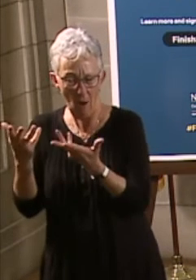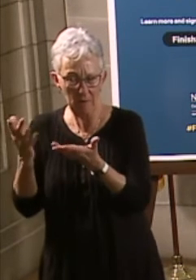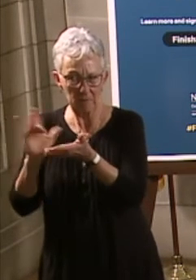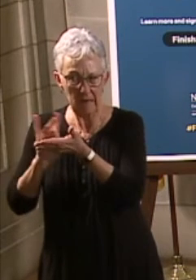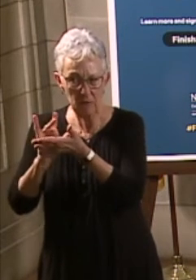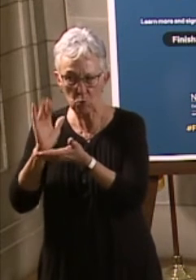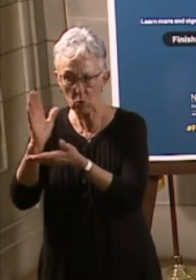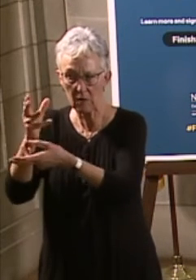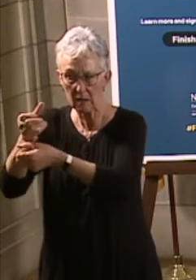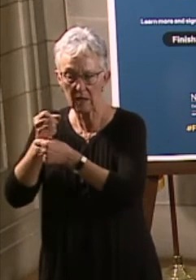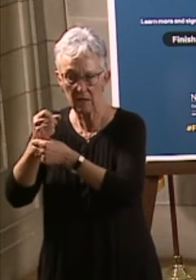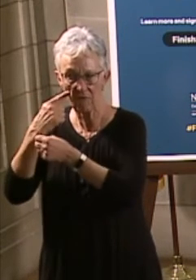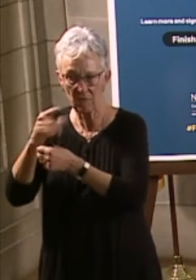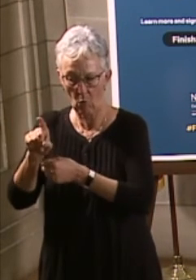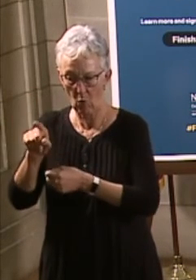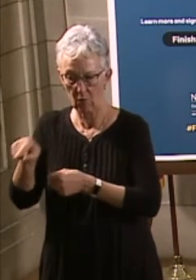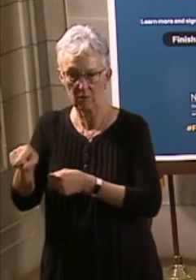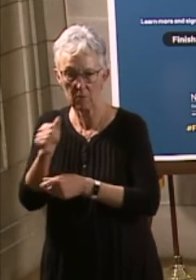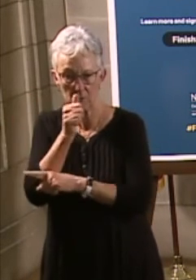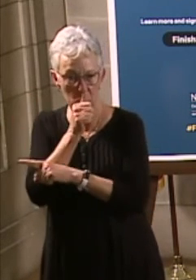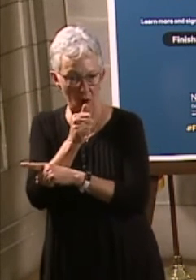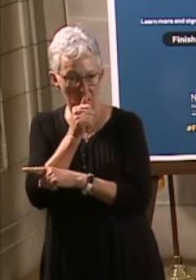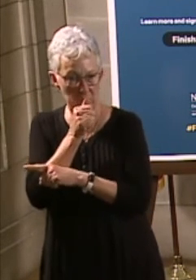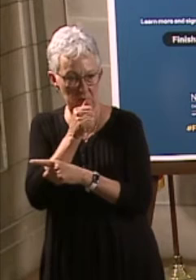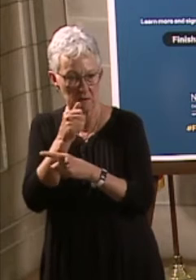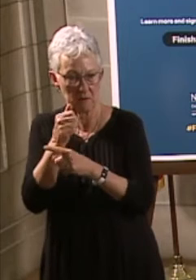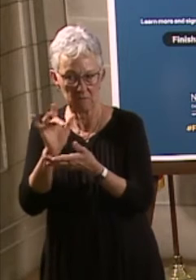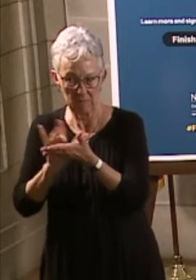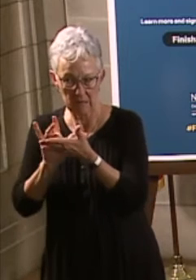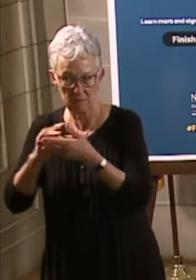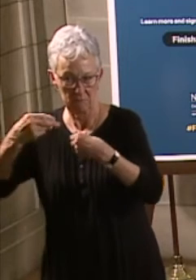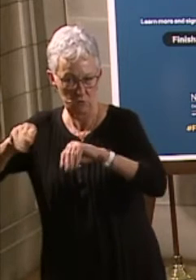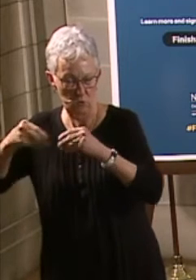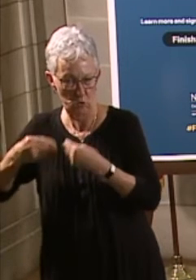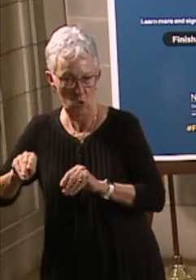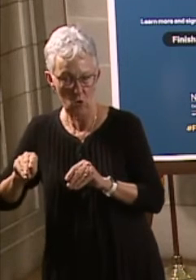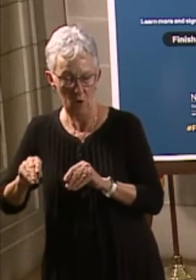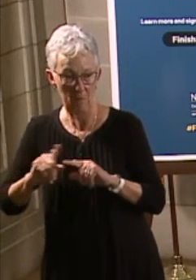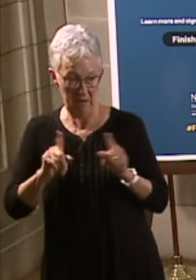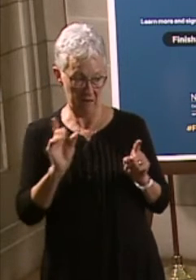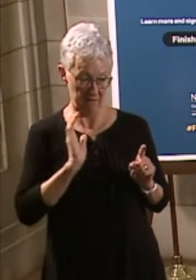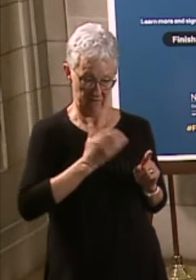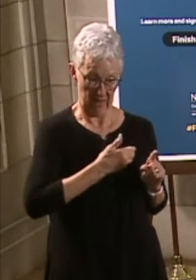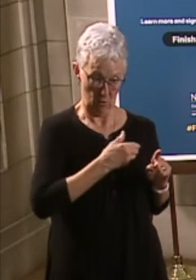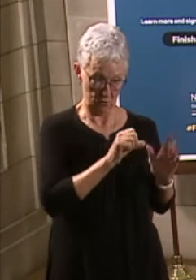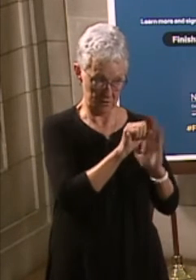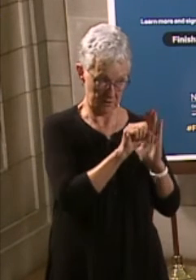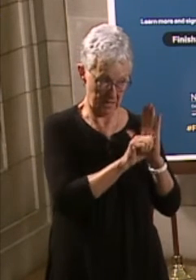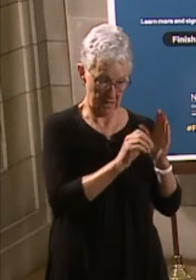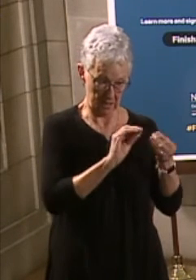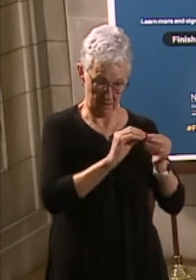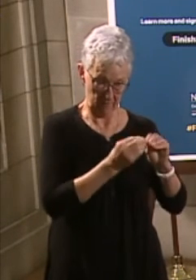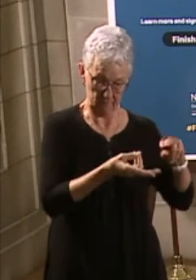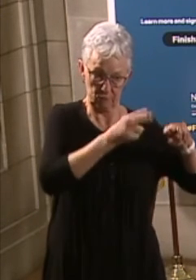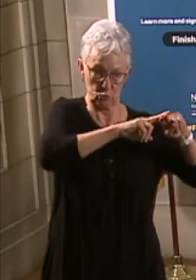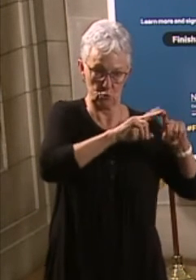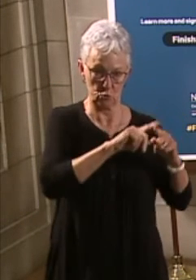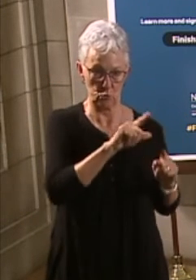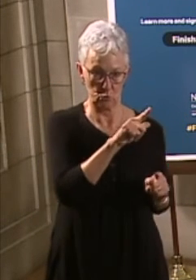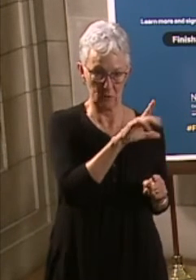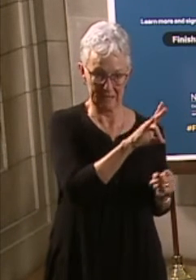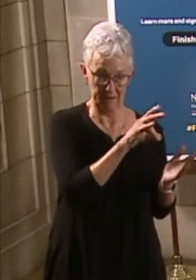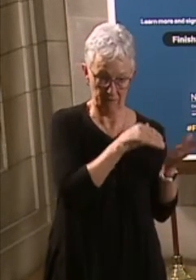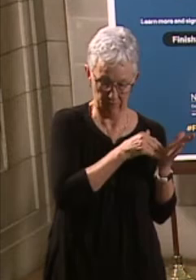but you can imagine that if the state allocation is going up to 27,000, that we may see a similar number in pharmacies as